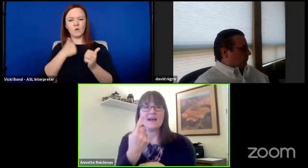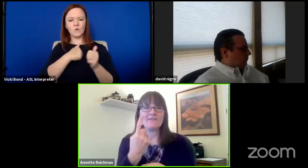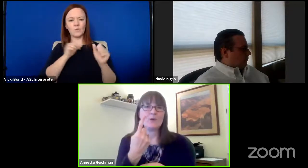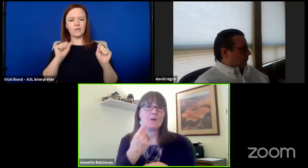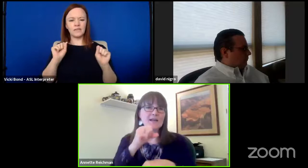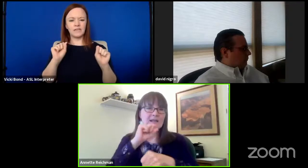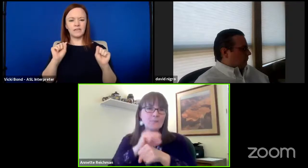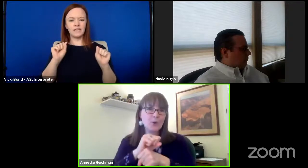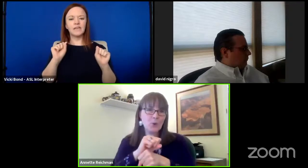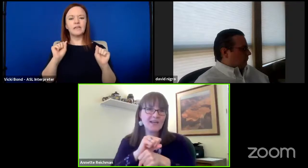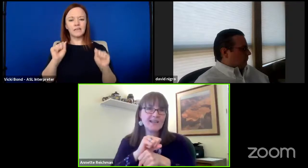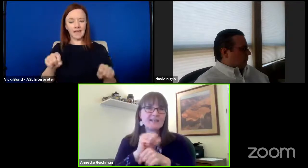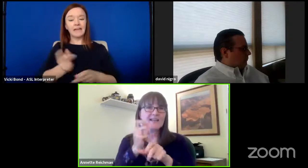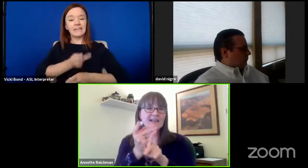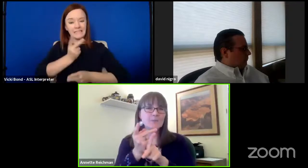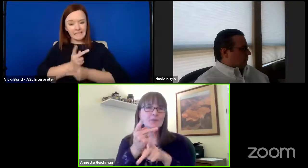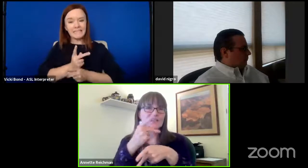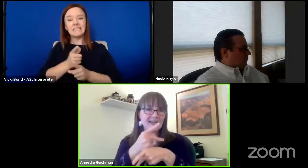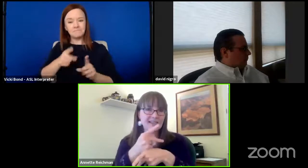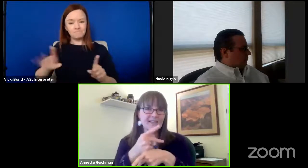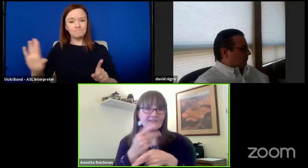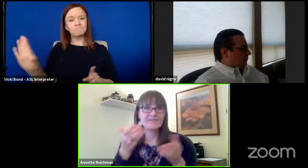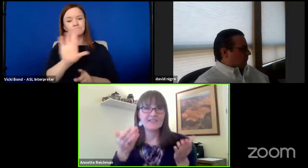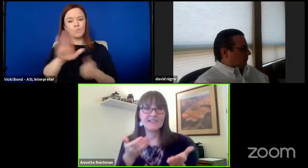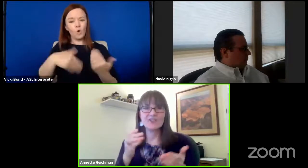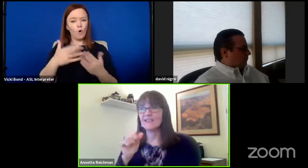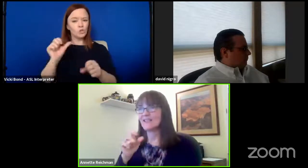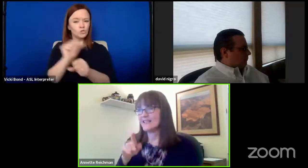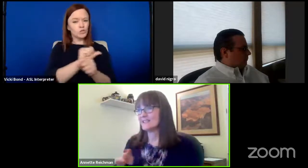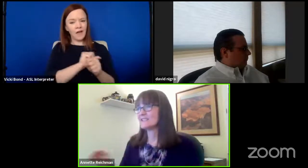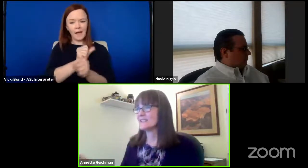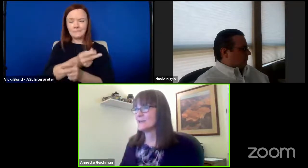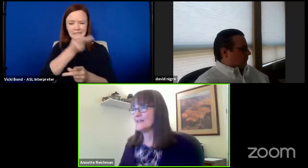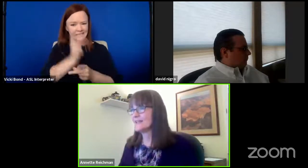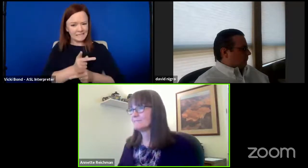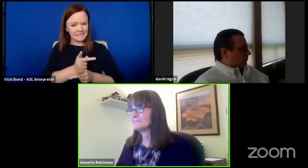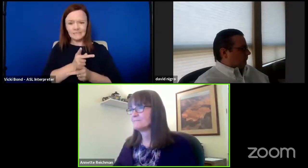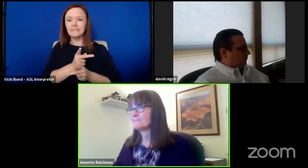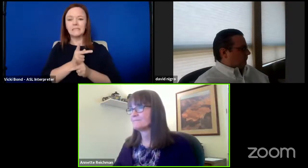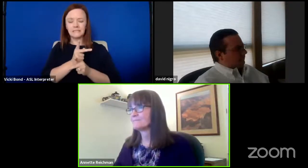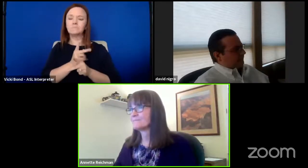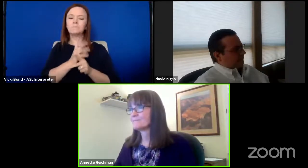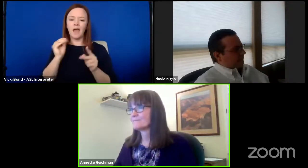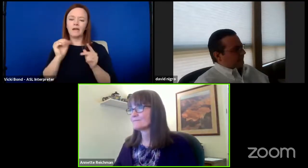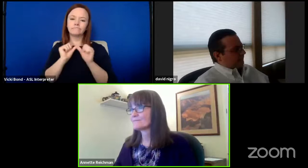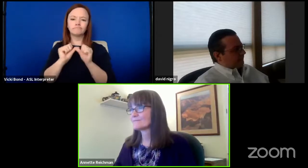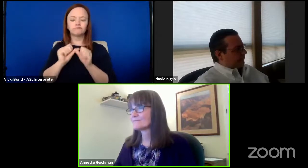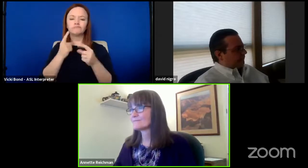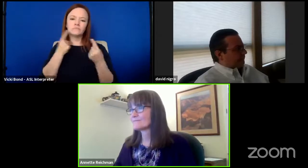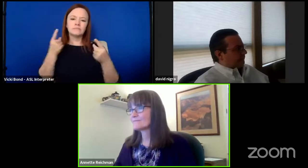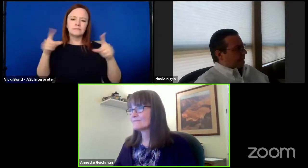keep everyone employed and productive here at ASDB.